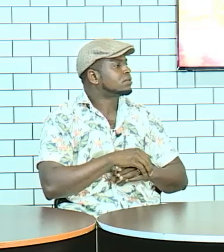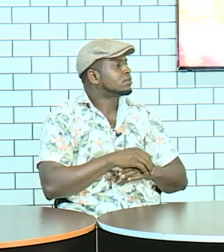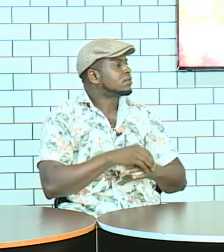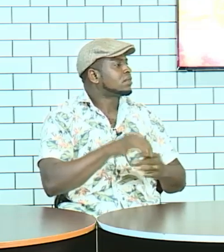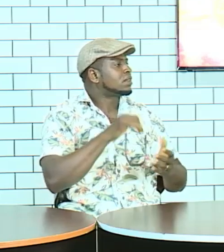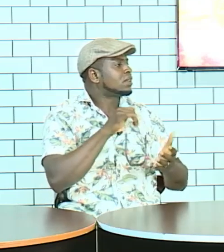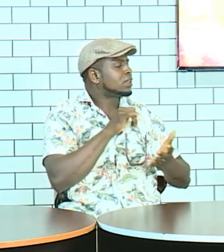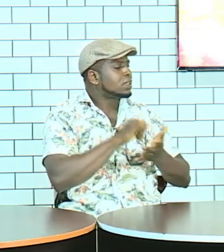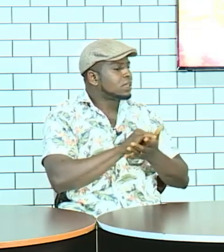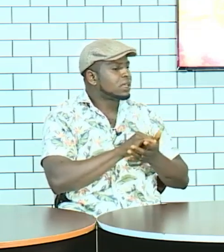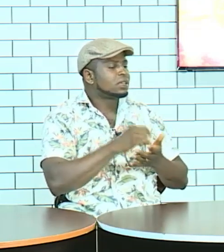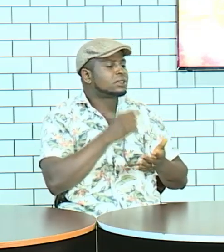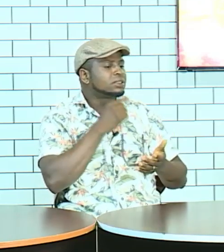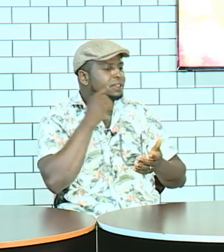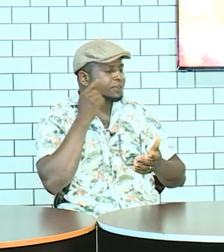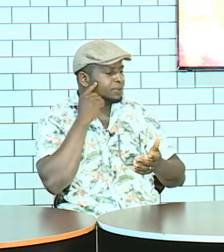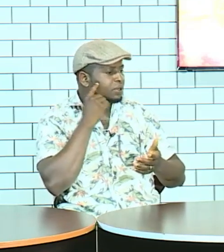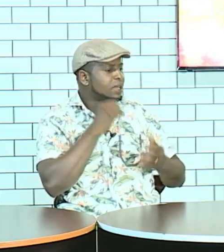Okay.